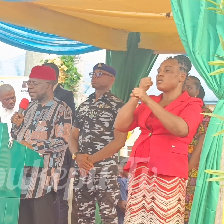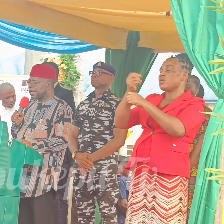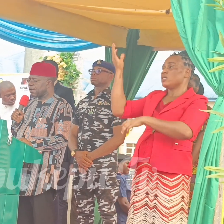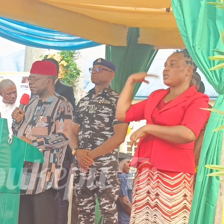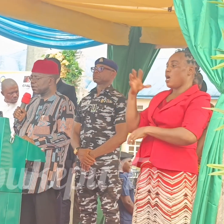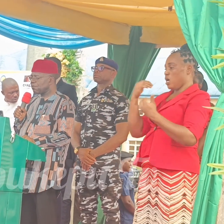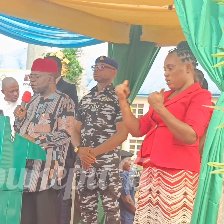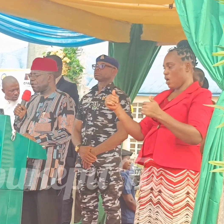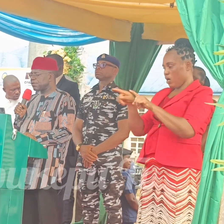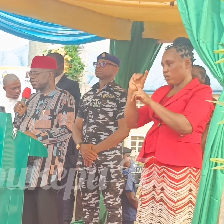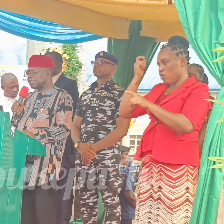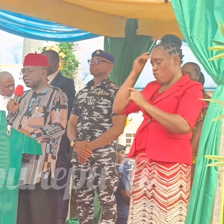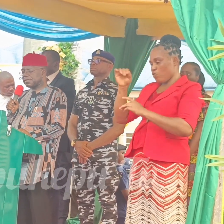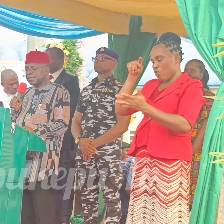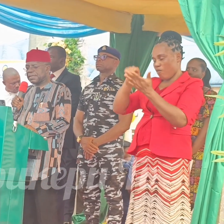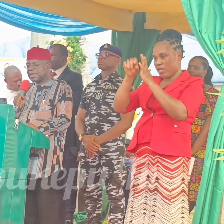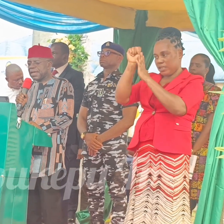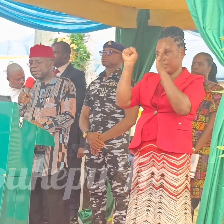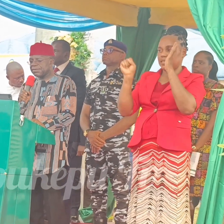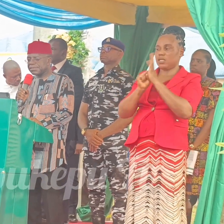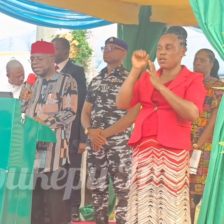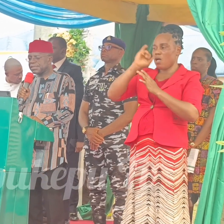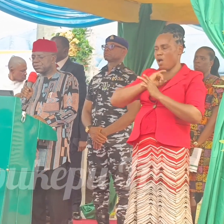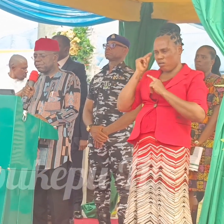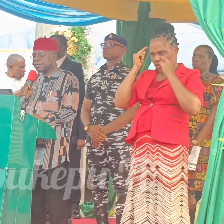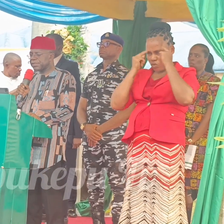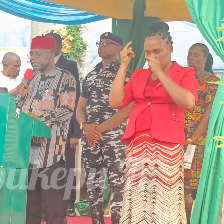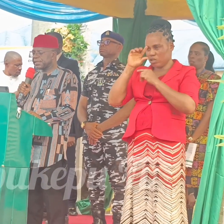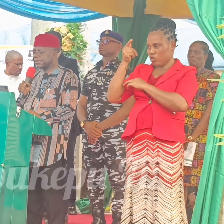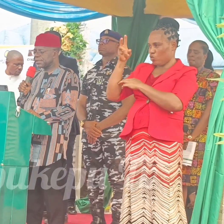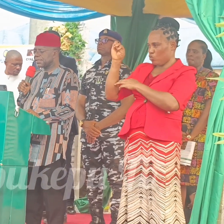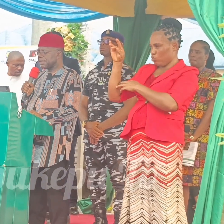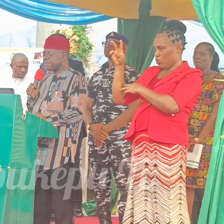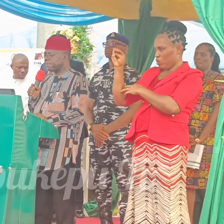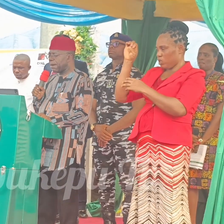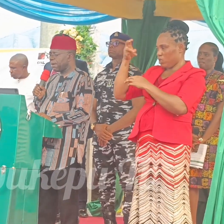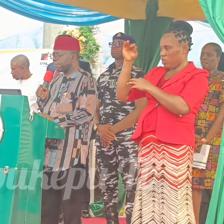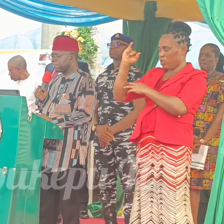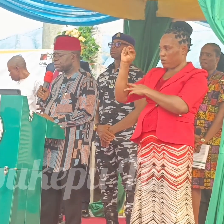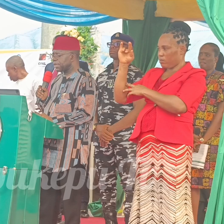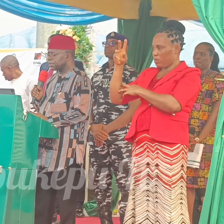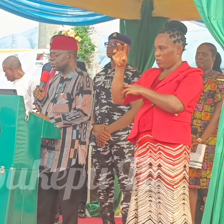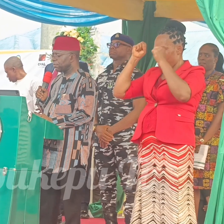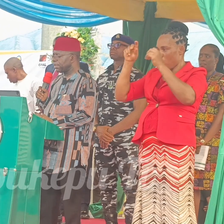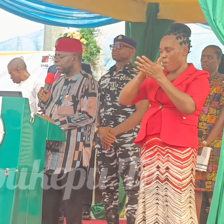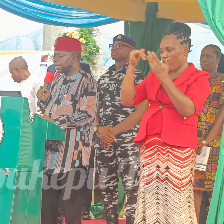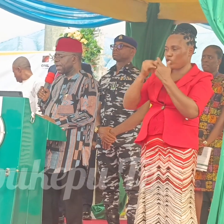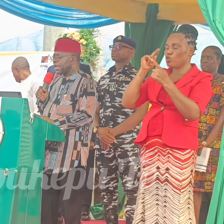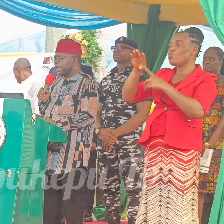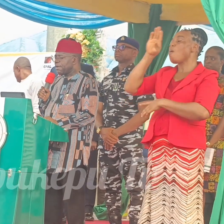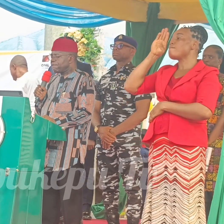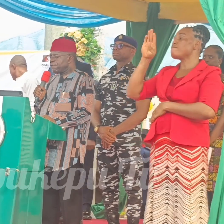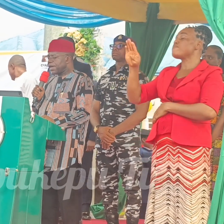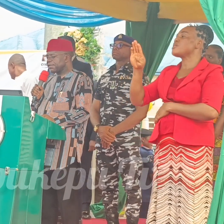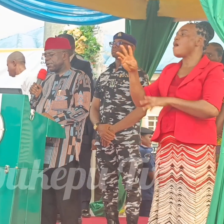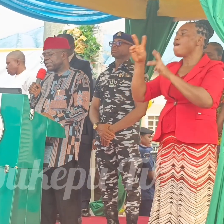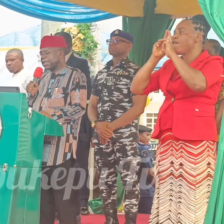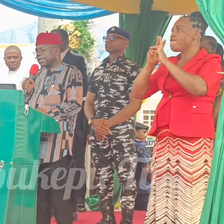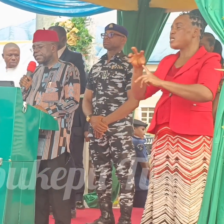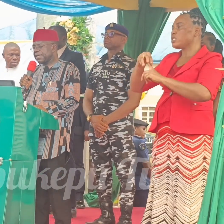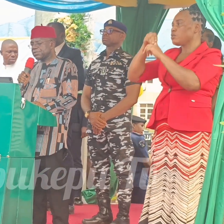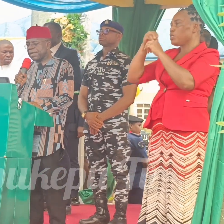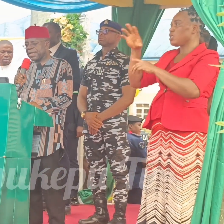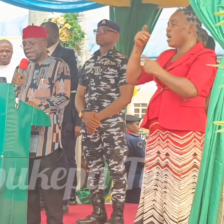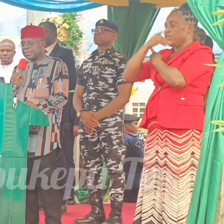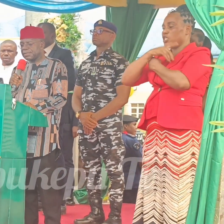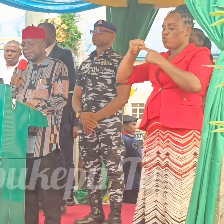and now as the governor of this state, I consider the Geometric Integrated Power Project to be very special and